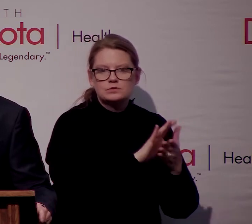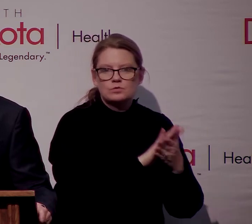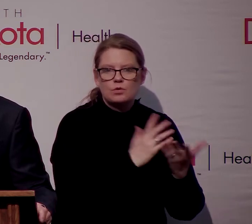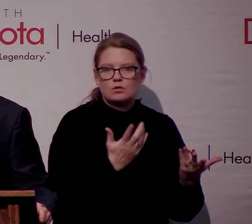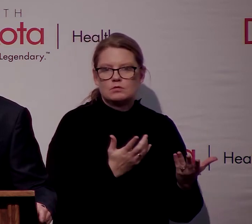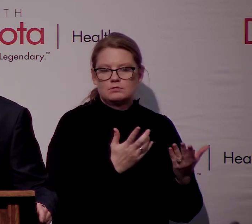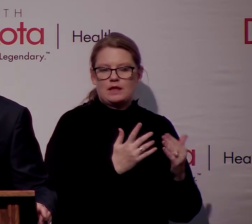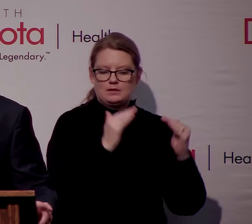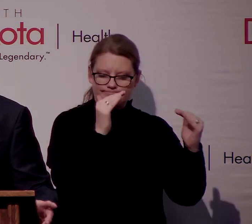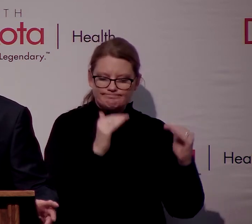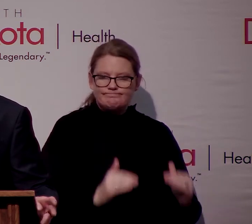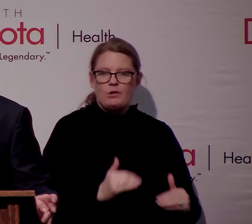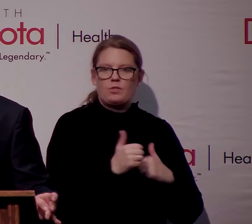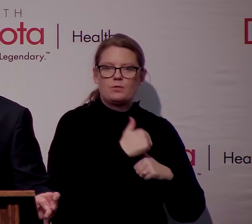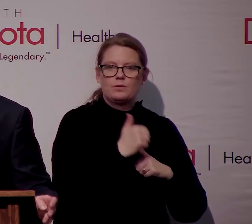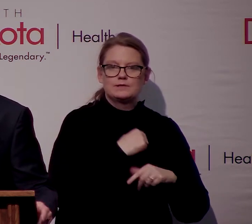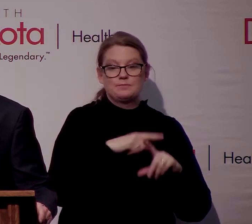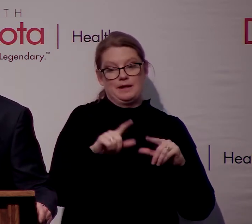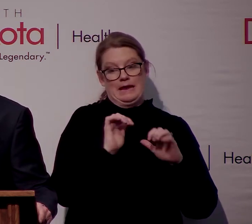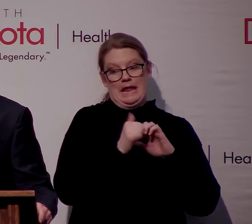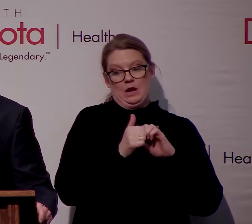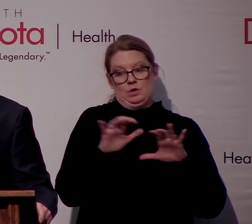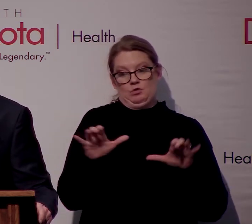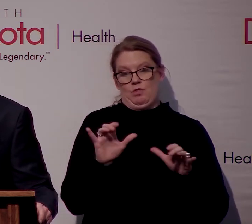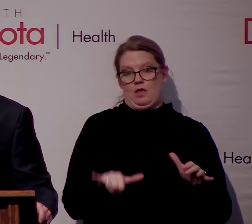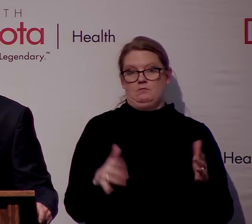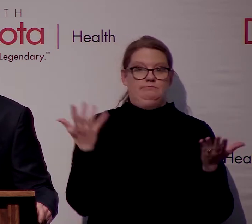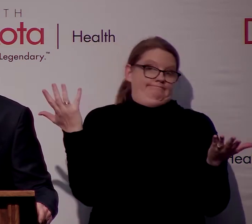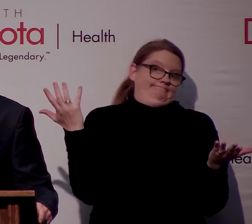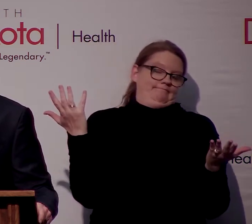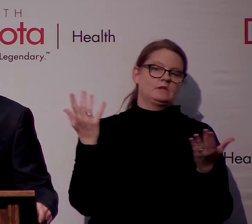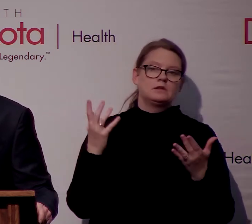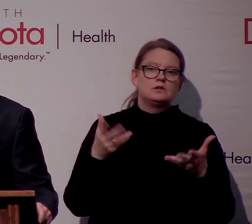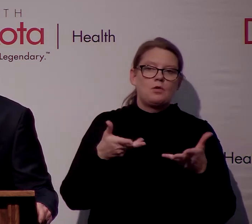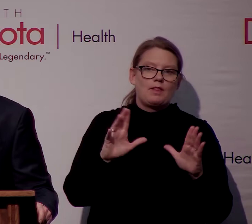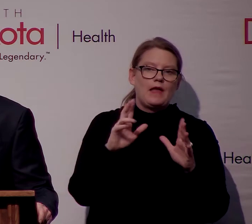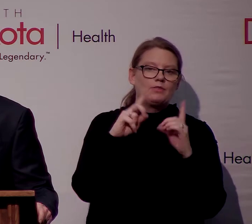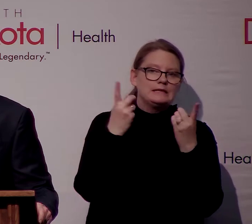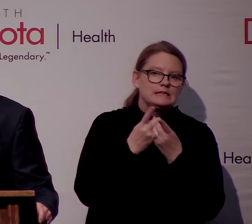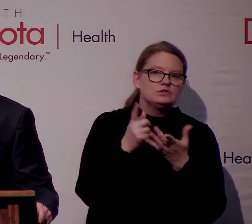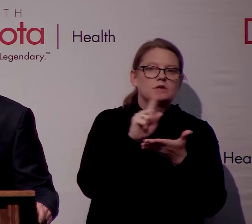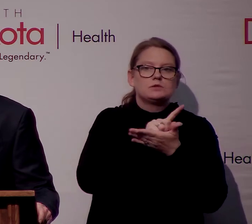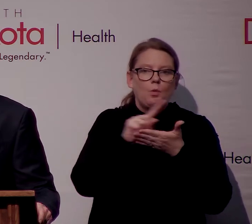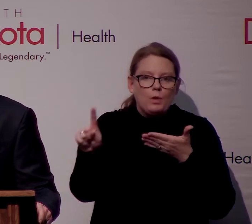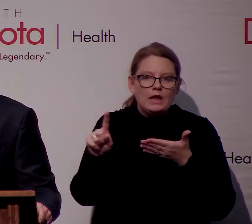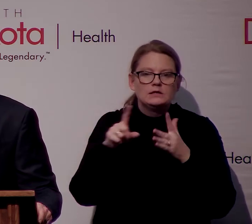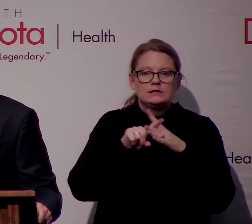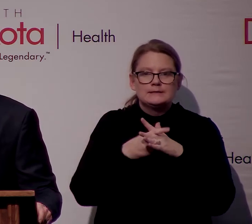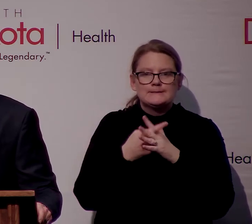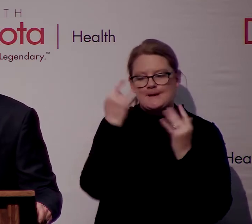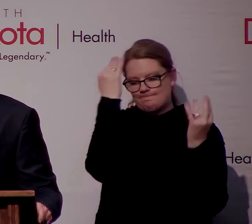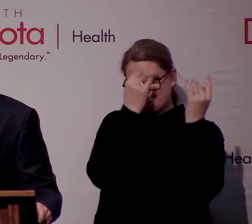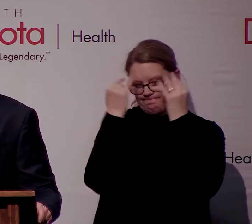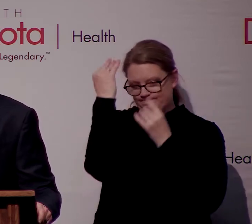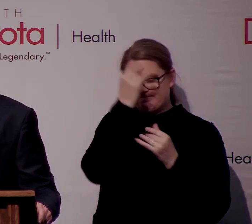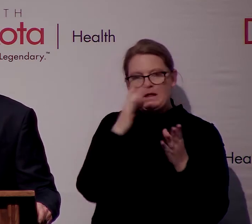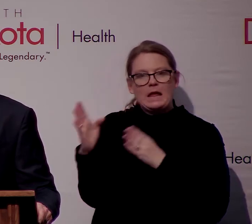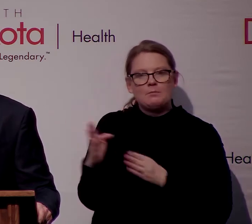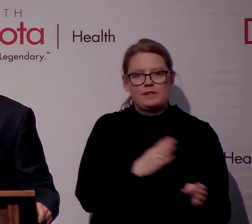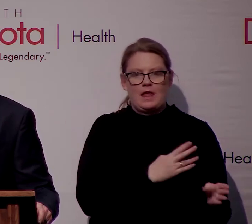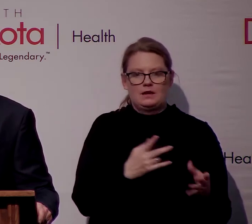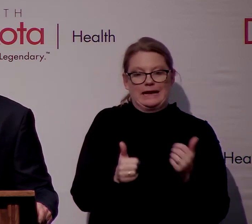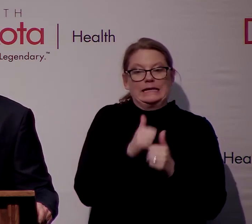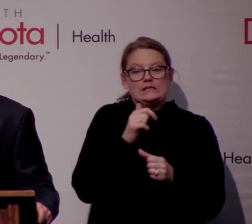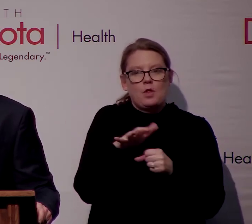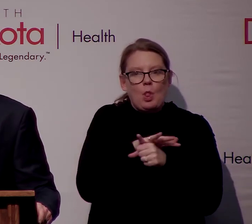low risk. But how do we design for that? Let's give the schools a week, district by district, an opportunity to start doing that planning at a local basis